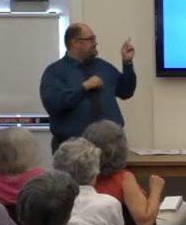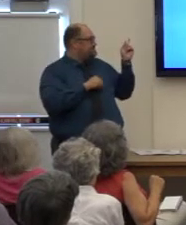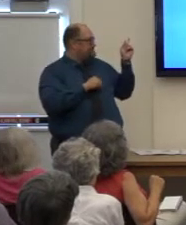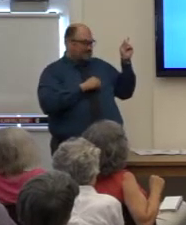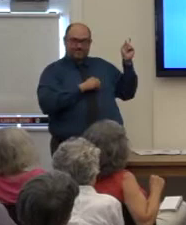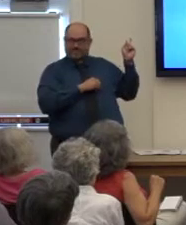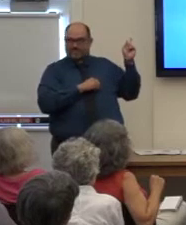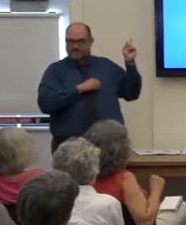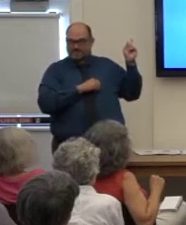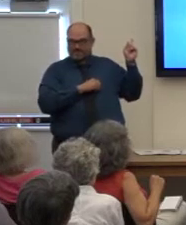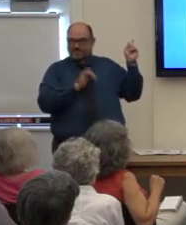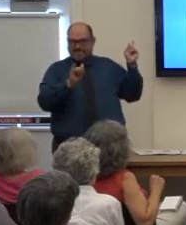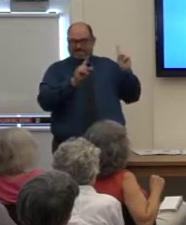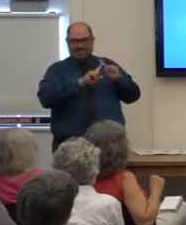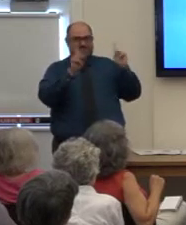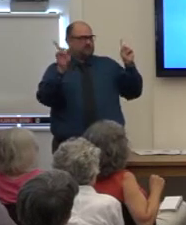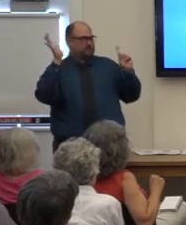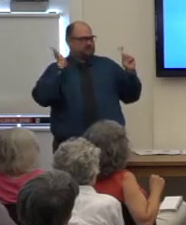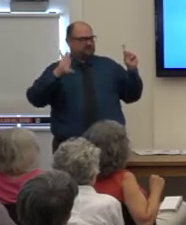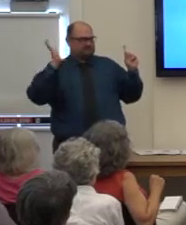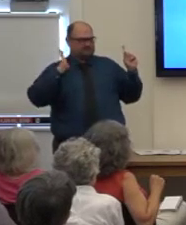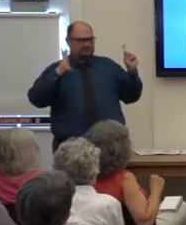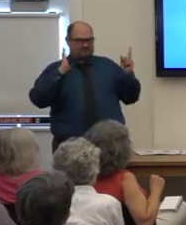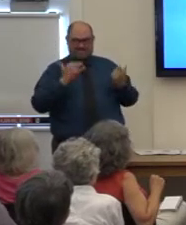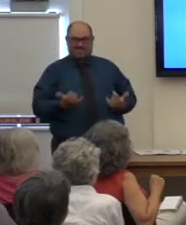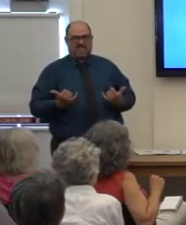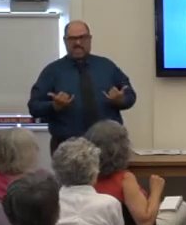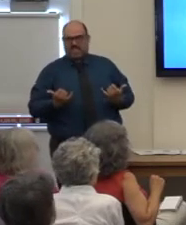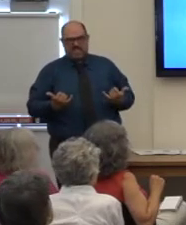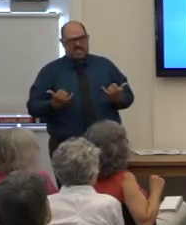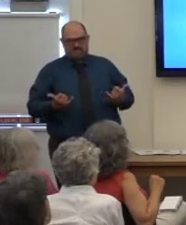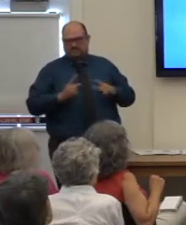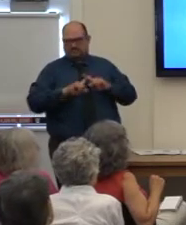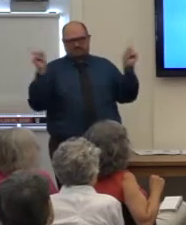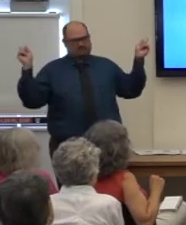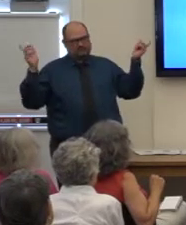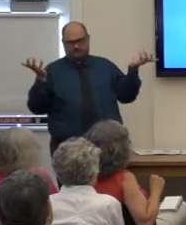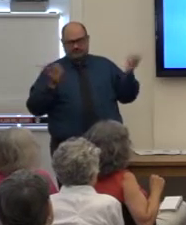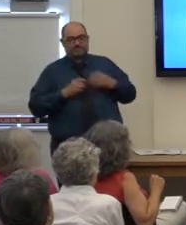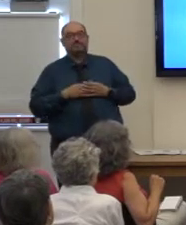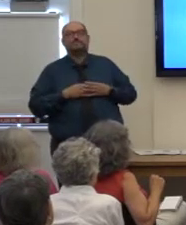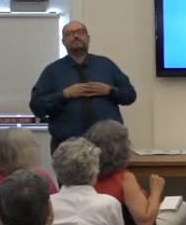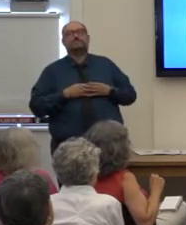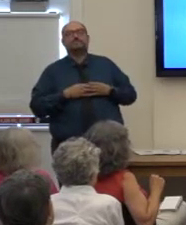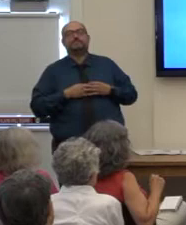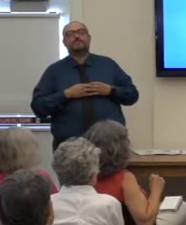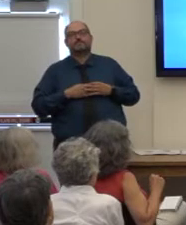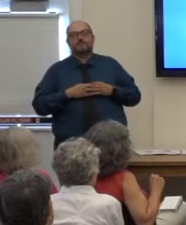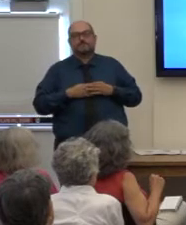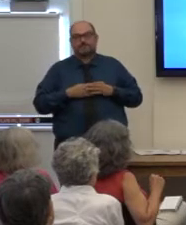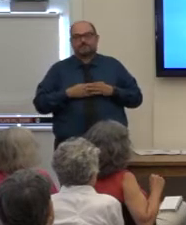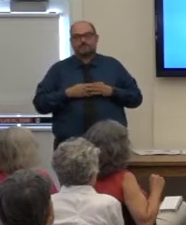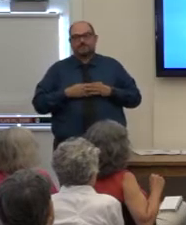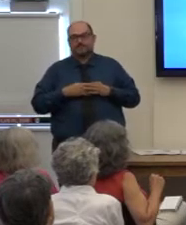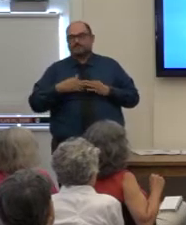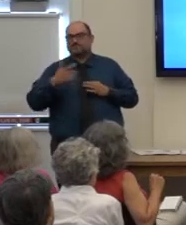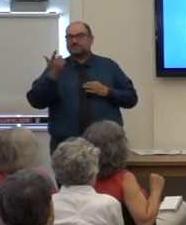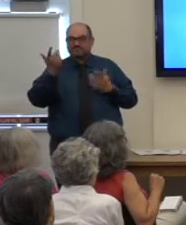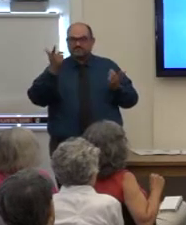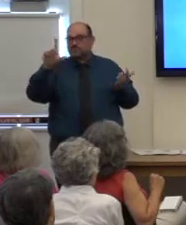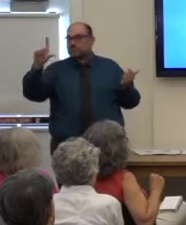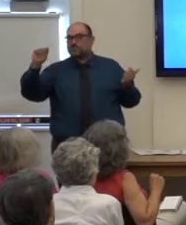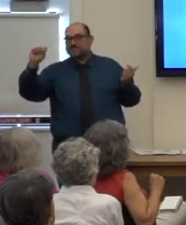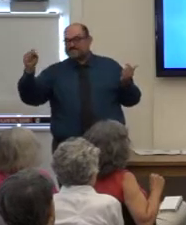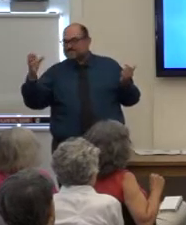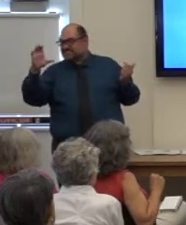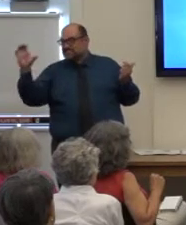different than what the Wests and Cottles and whatnot of the early 20th century experienced there when it